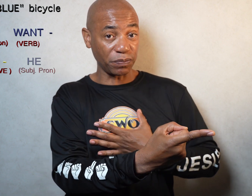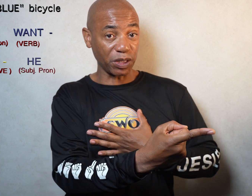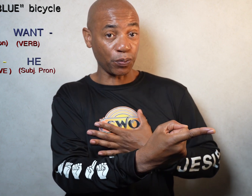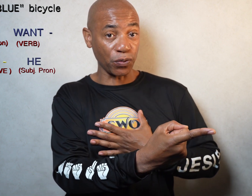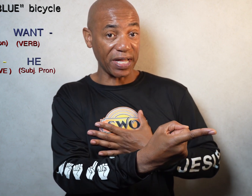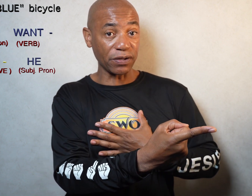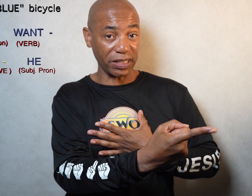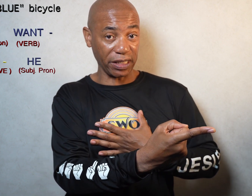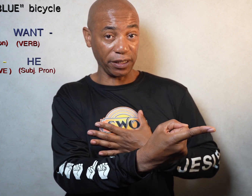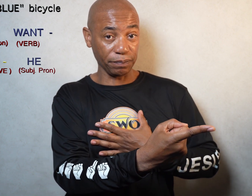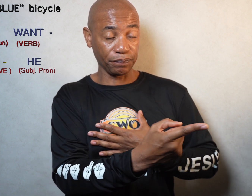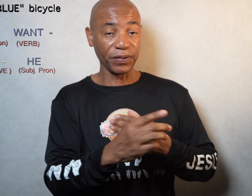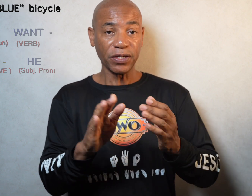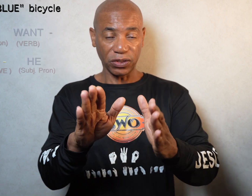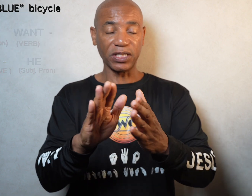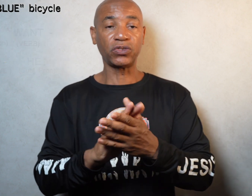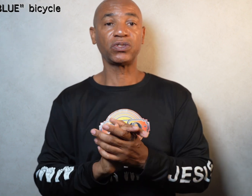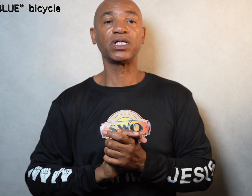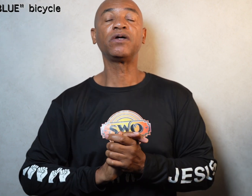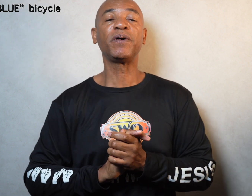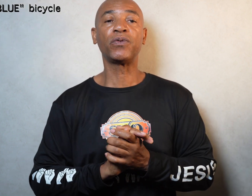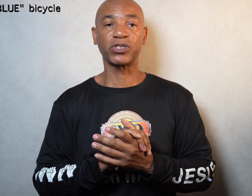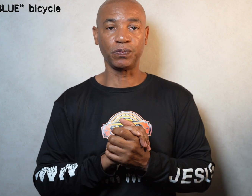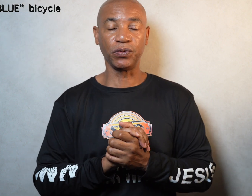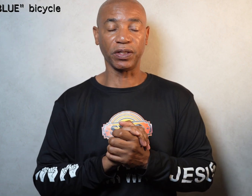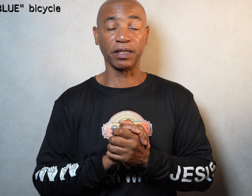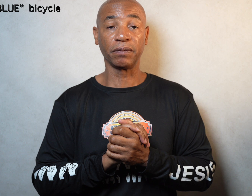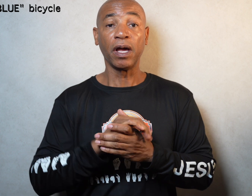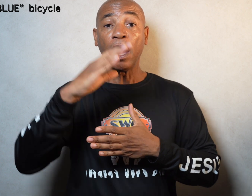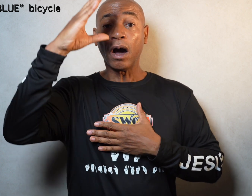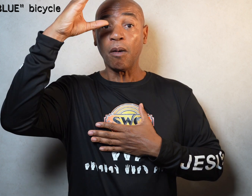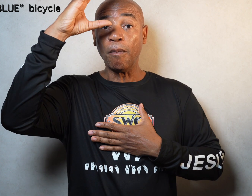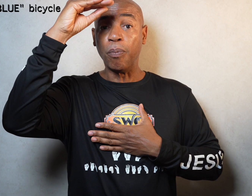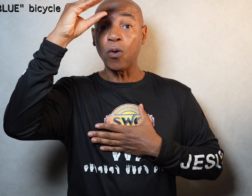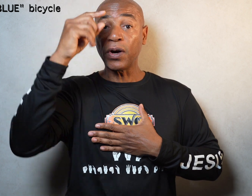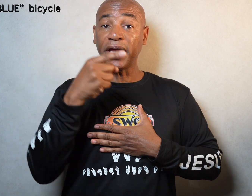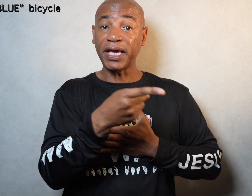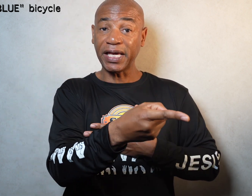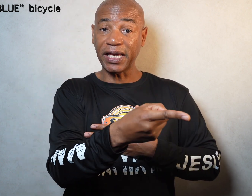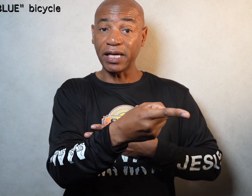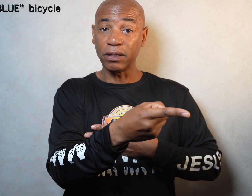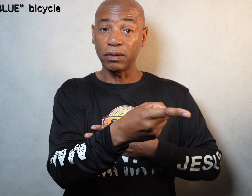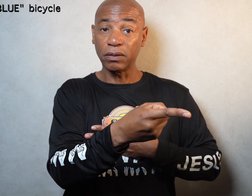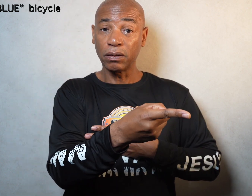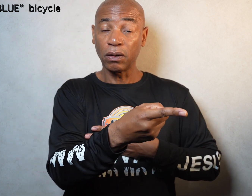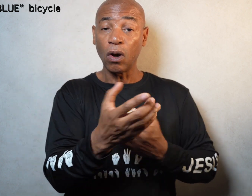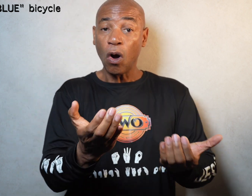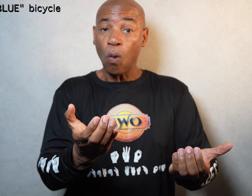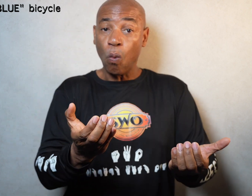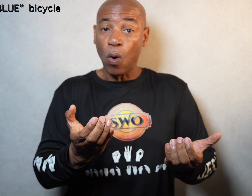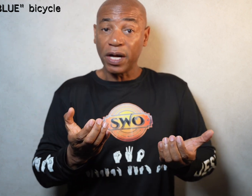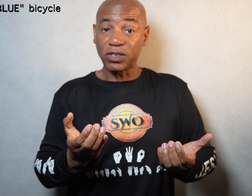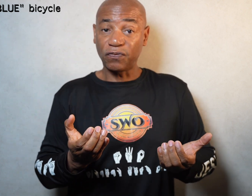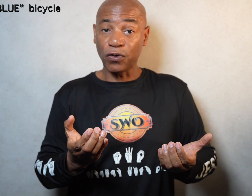subject pronoun he. So let's do this a little bit more smoothly. Boy, he, wants